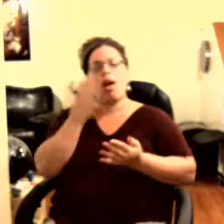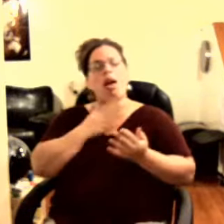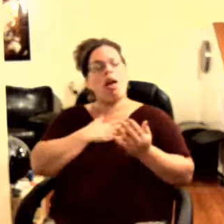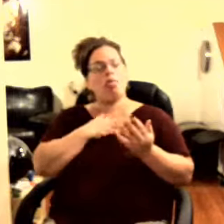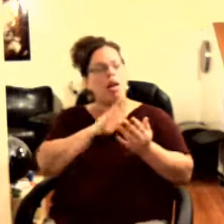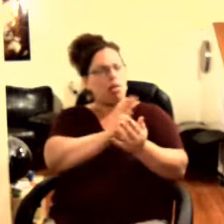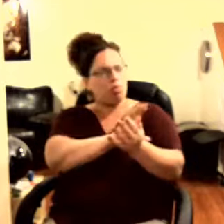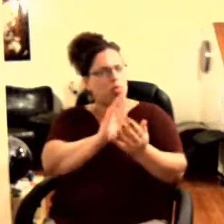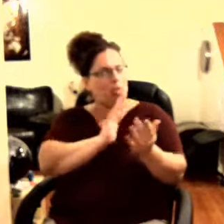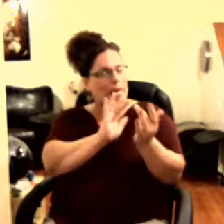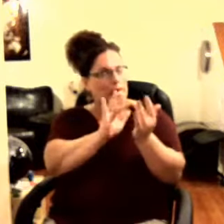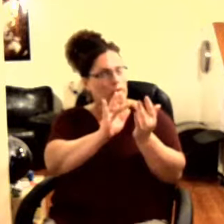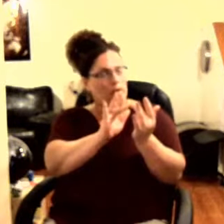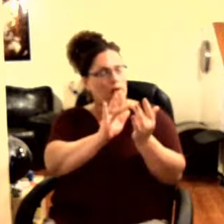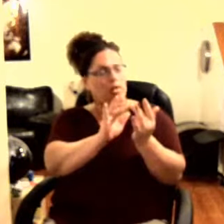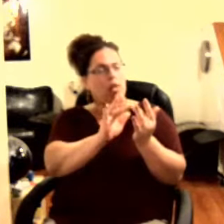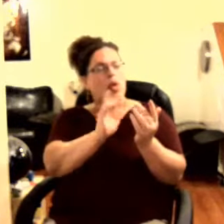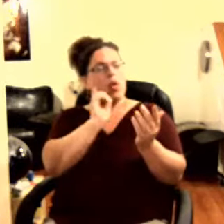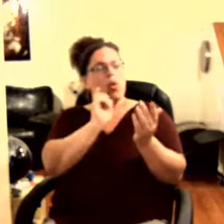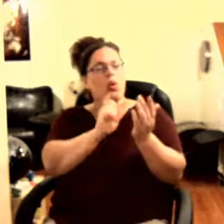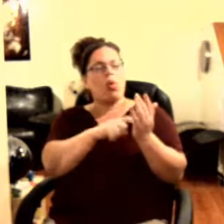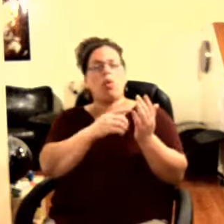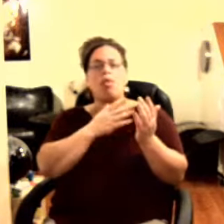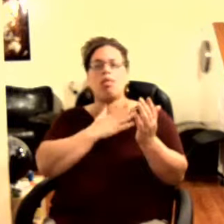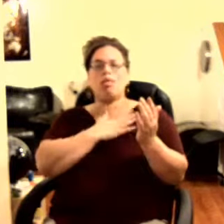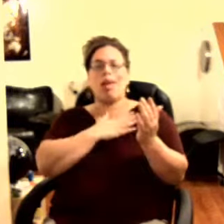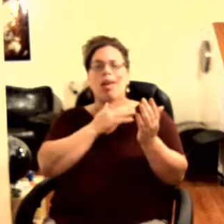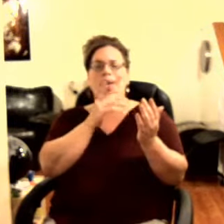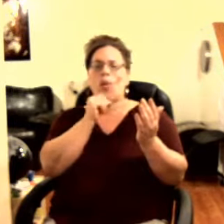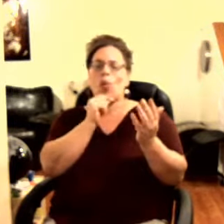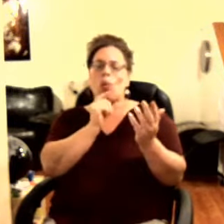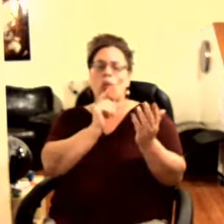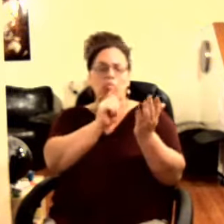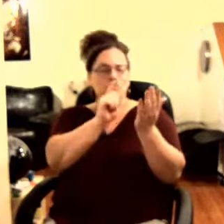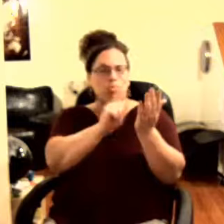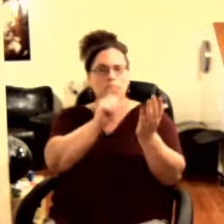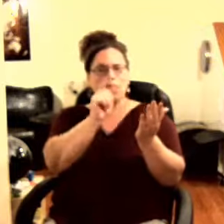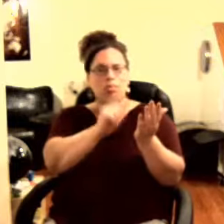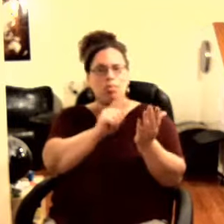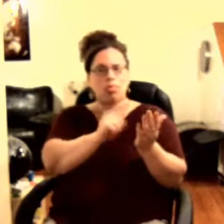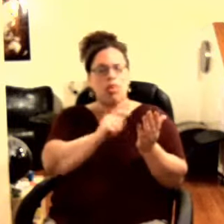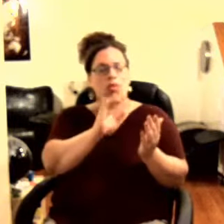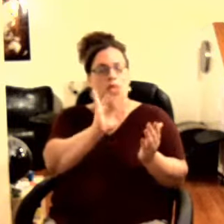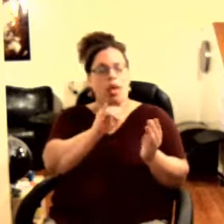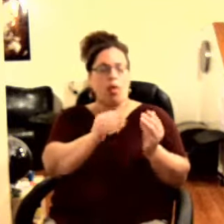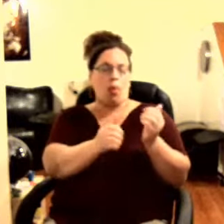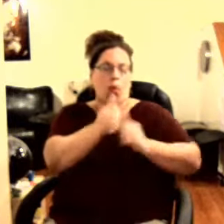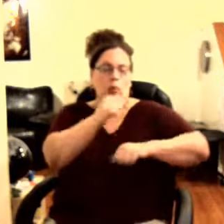was noticing that actually I was clicking more on my liberal friends' links than on my conservative friends' links. And without consulting me about